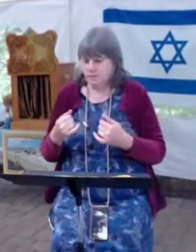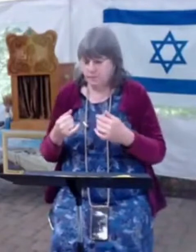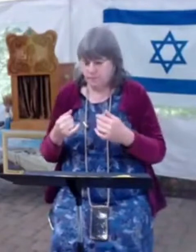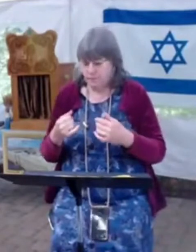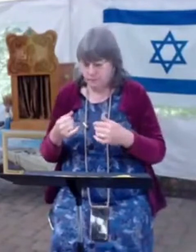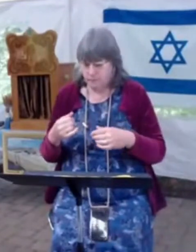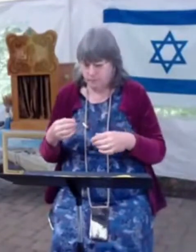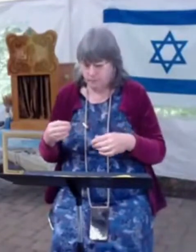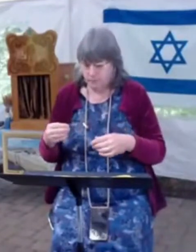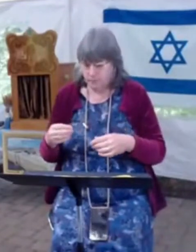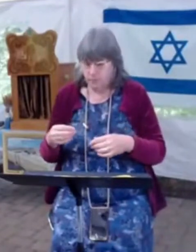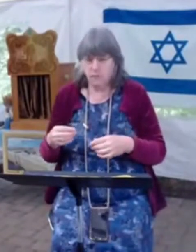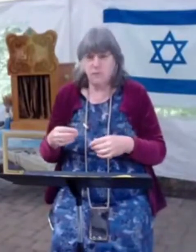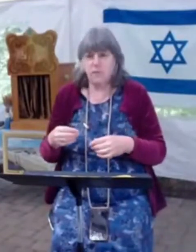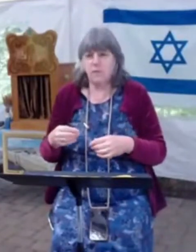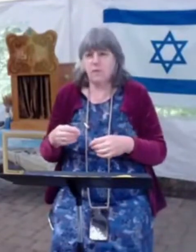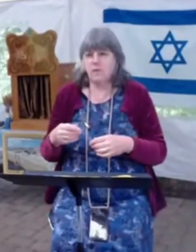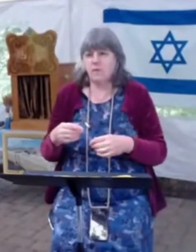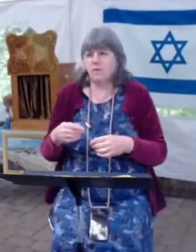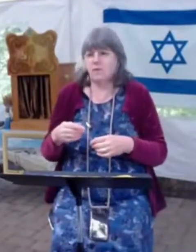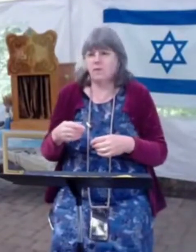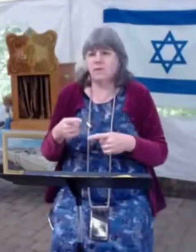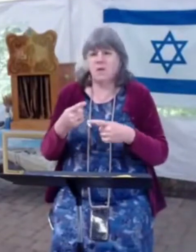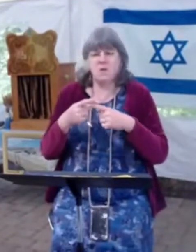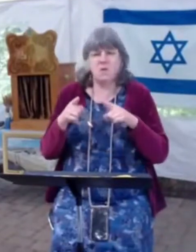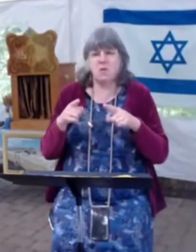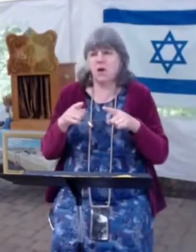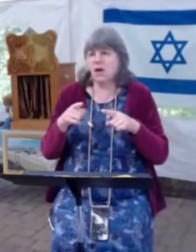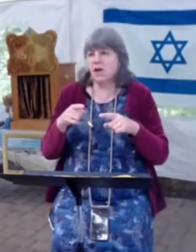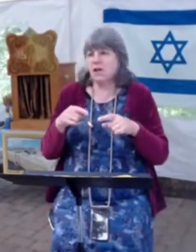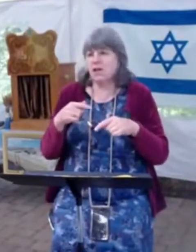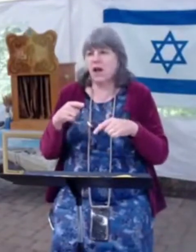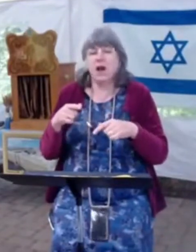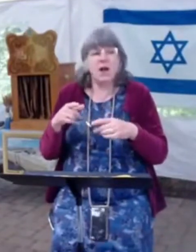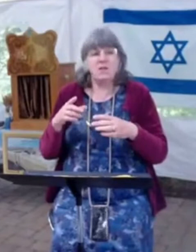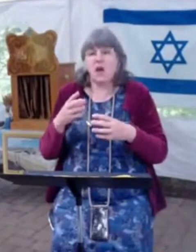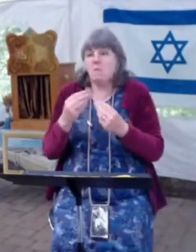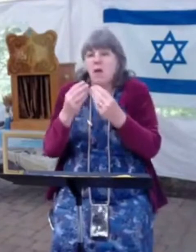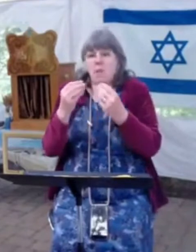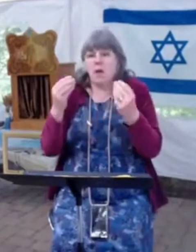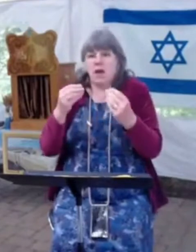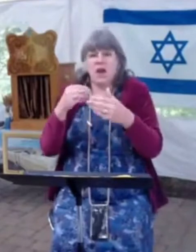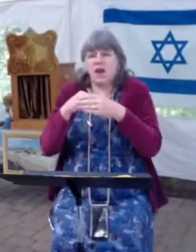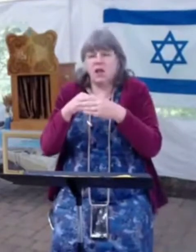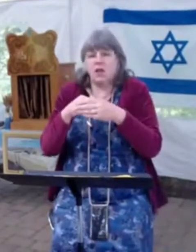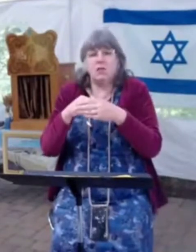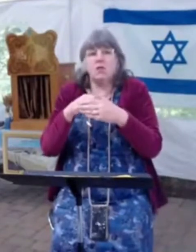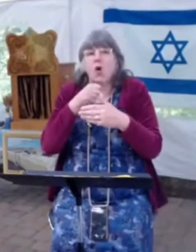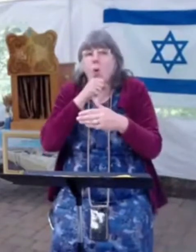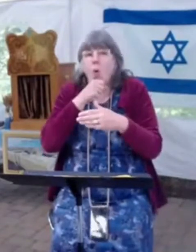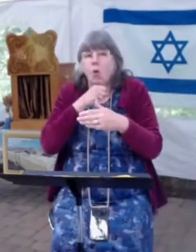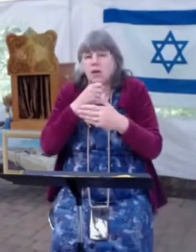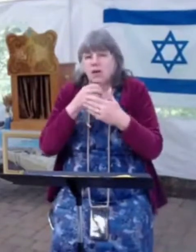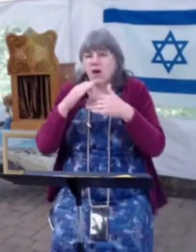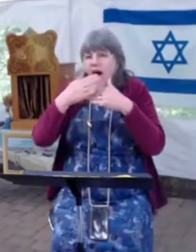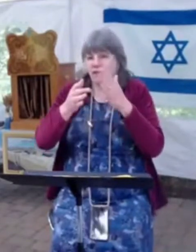or Galatia. Yet we are not as successful as they were. And we have much more many means.